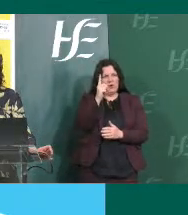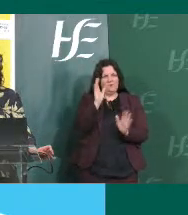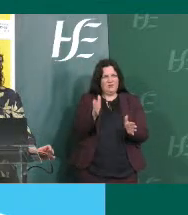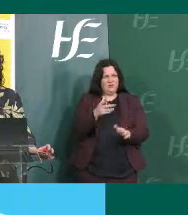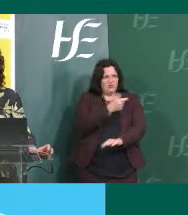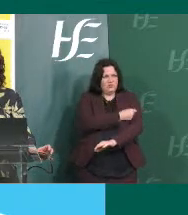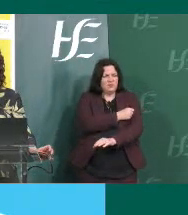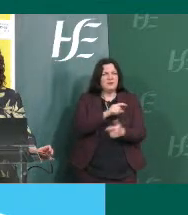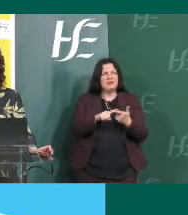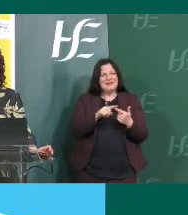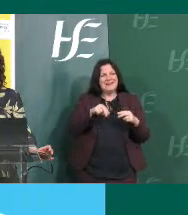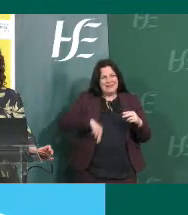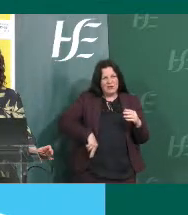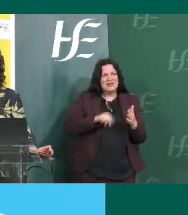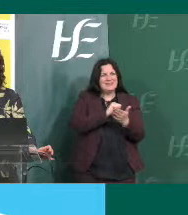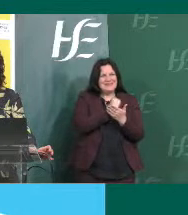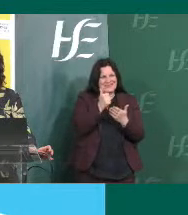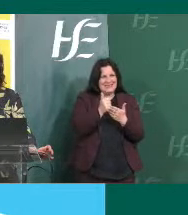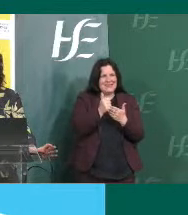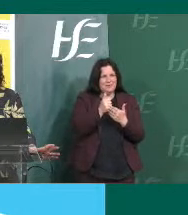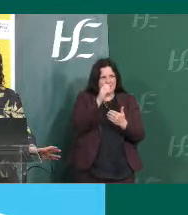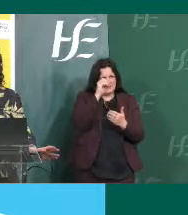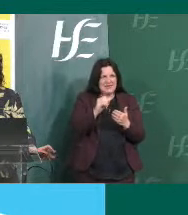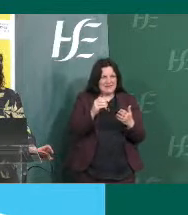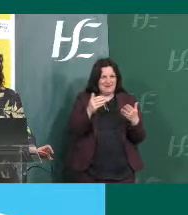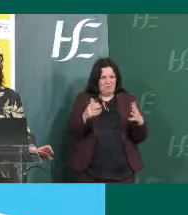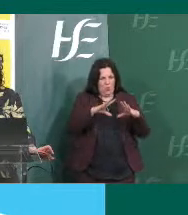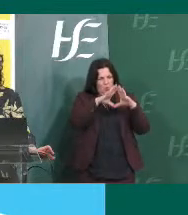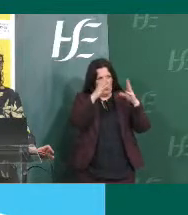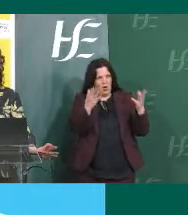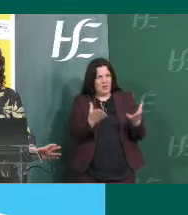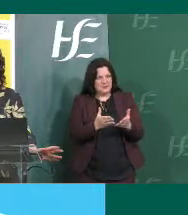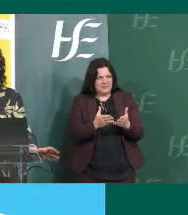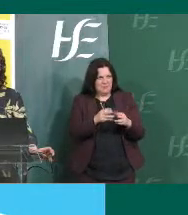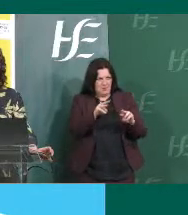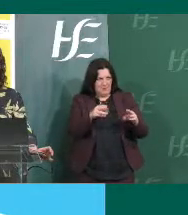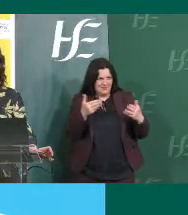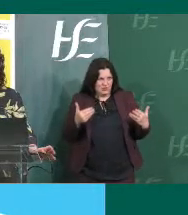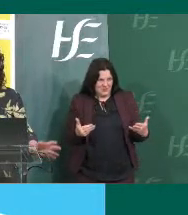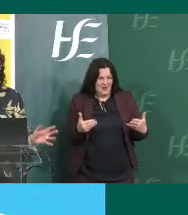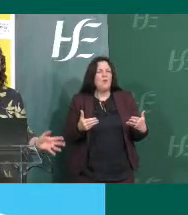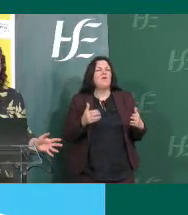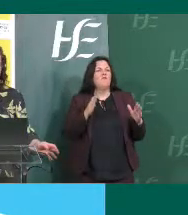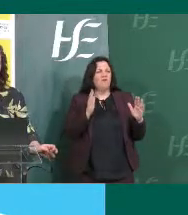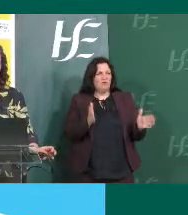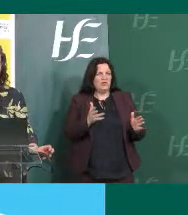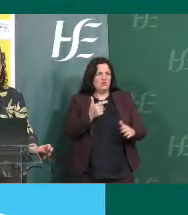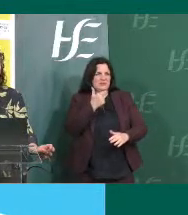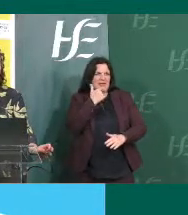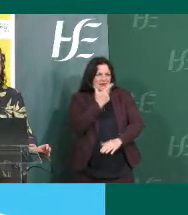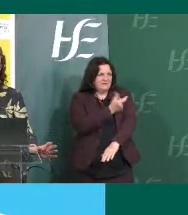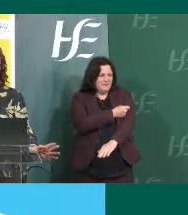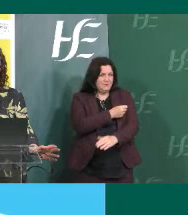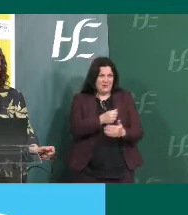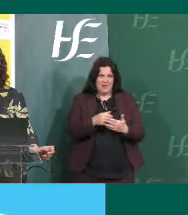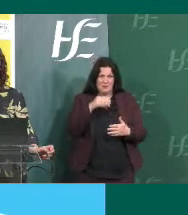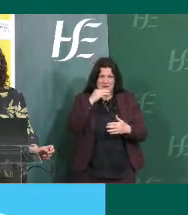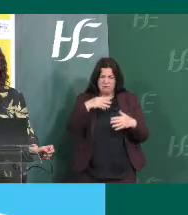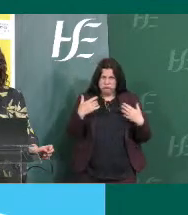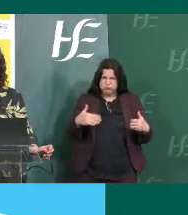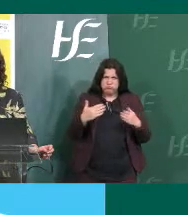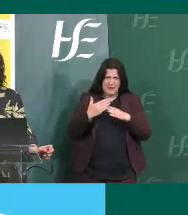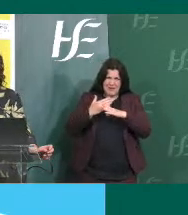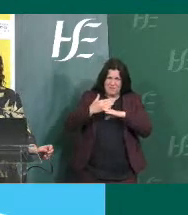nearly 16% of the world's population are fully vaccinated. So that's a huge, has already been said, a huge effort across the world for all